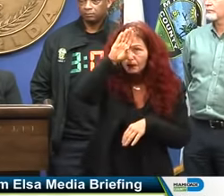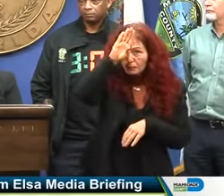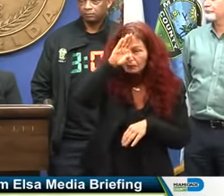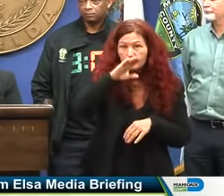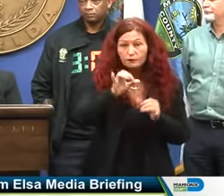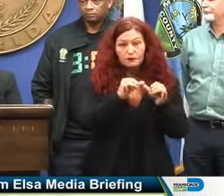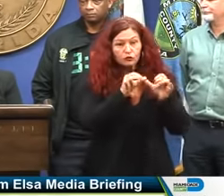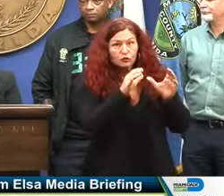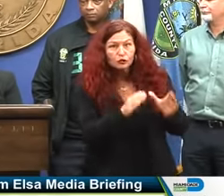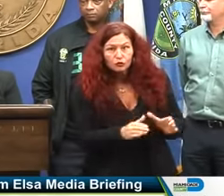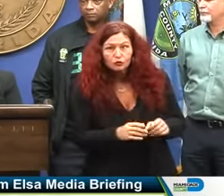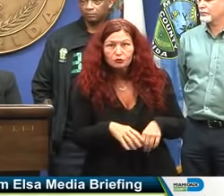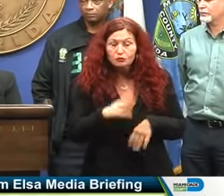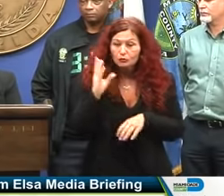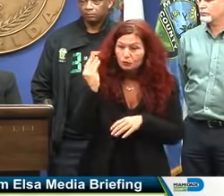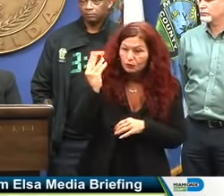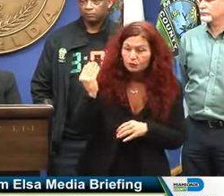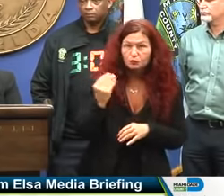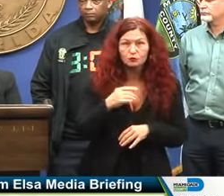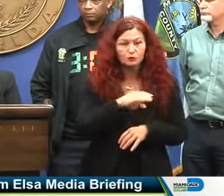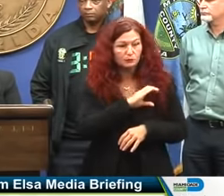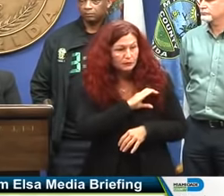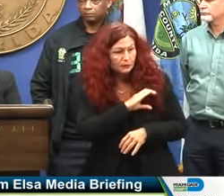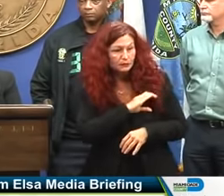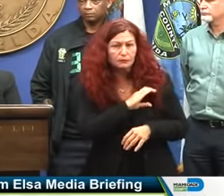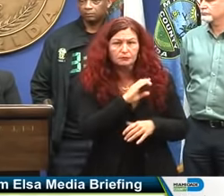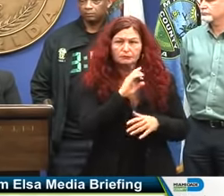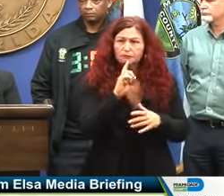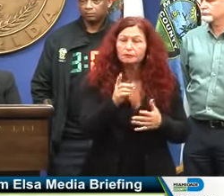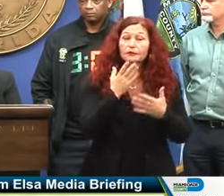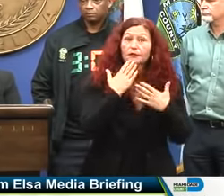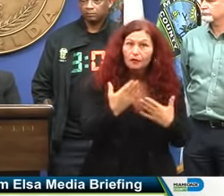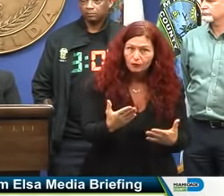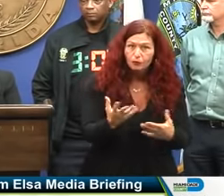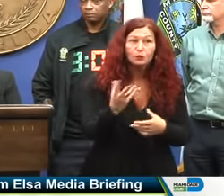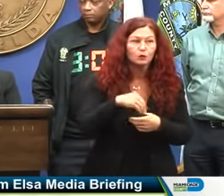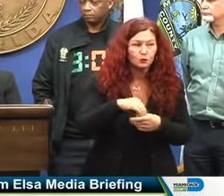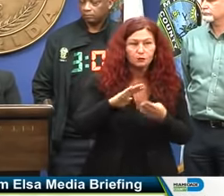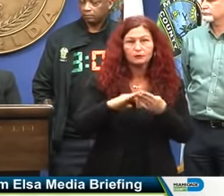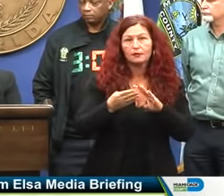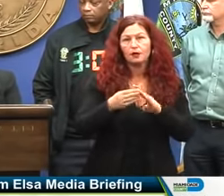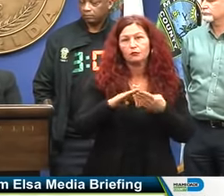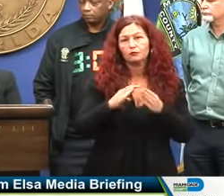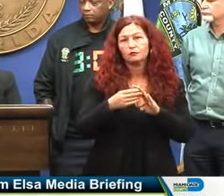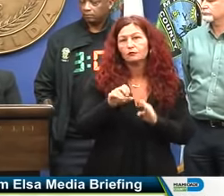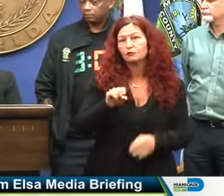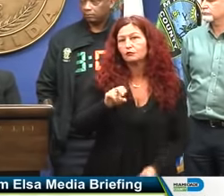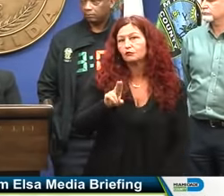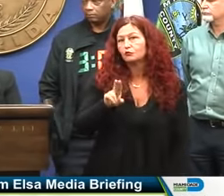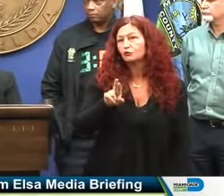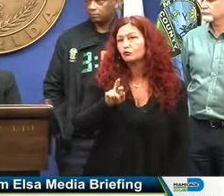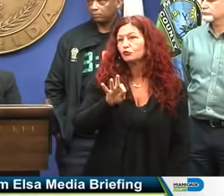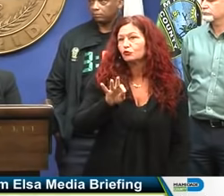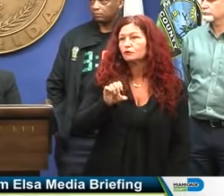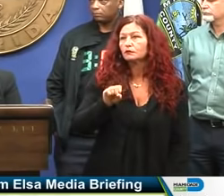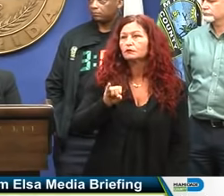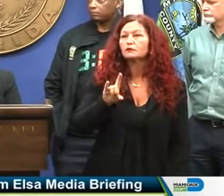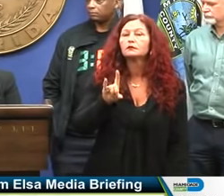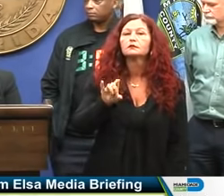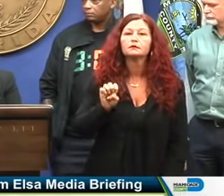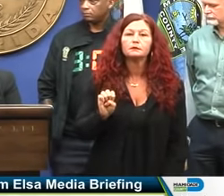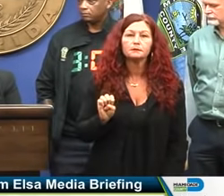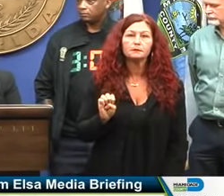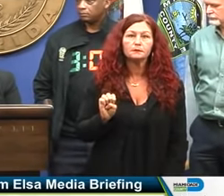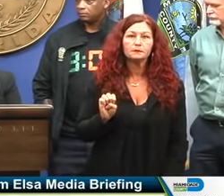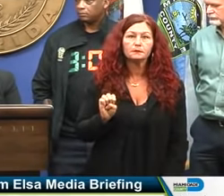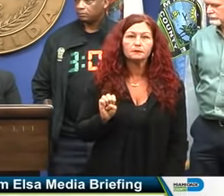operation safely and successfully, including the town of Surfside. I also want to take a moment to acknowledge and reflect on the